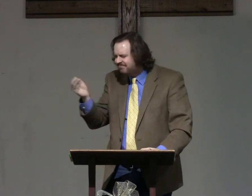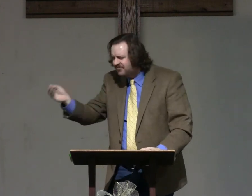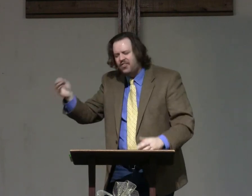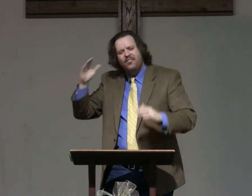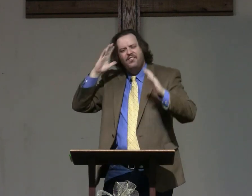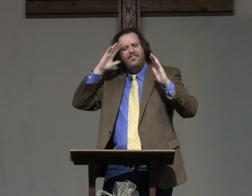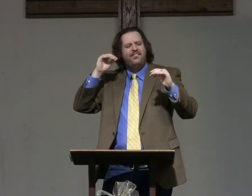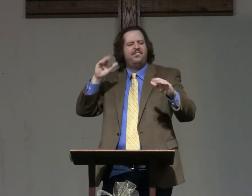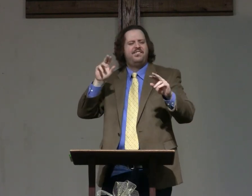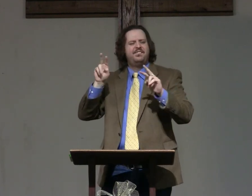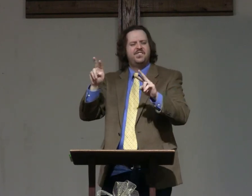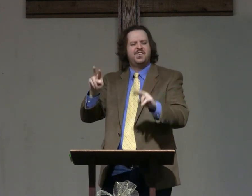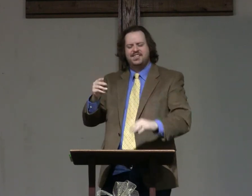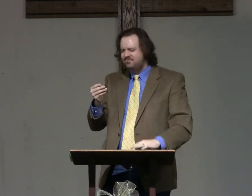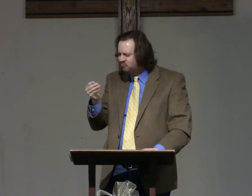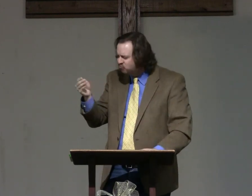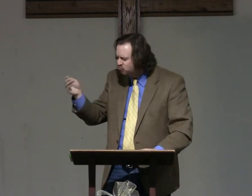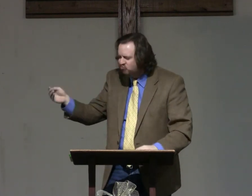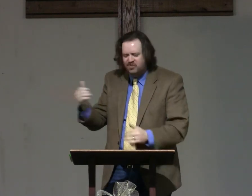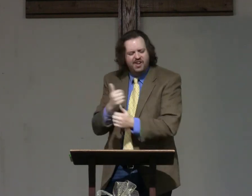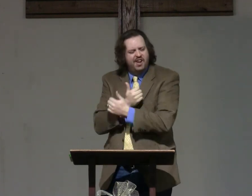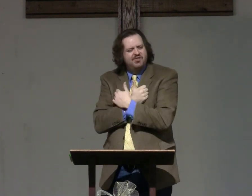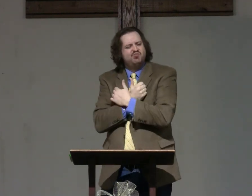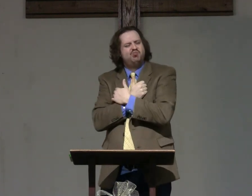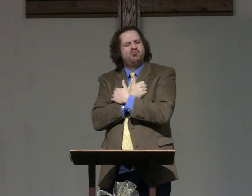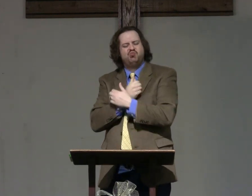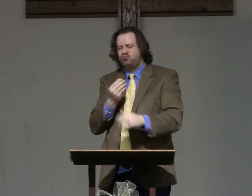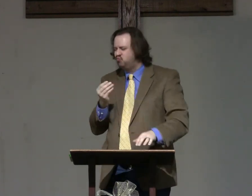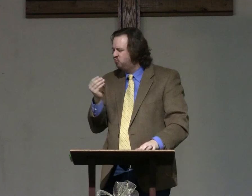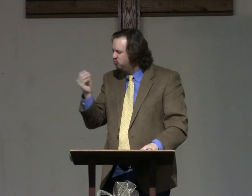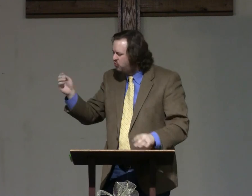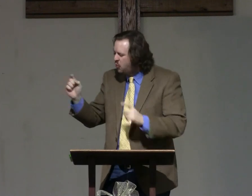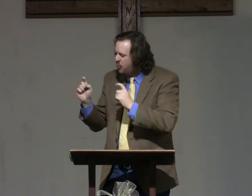he wanted to give her the good news of hope, of love.